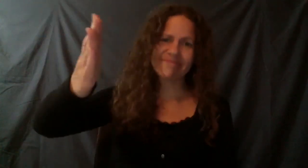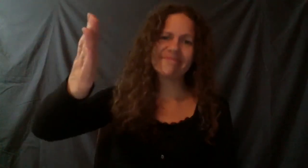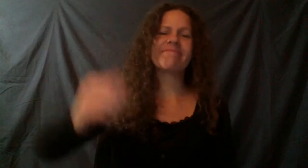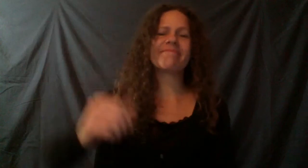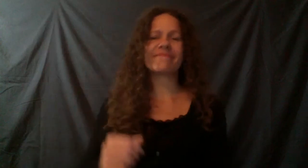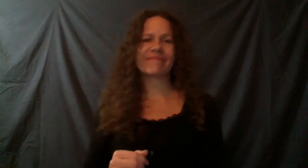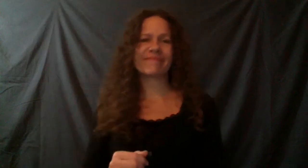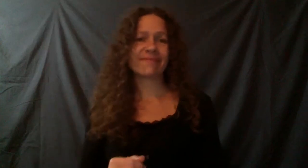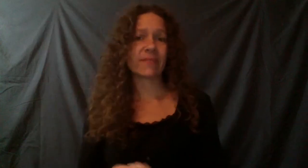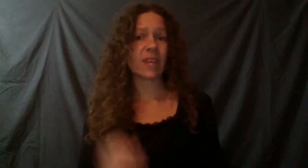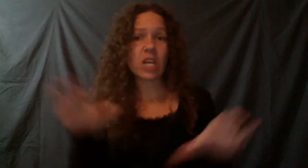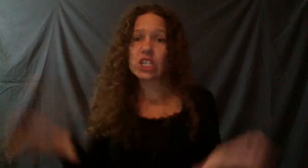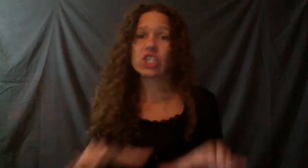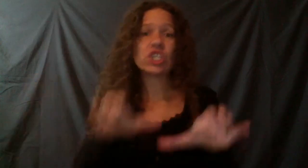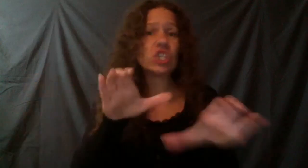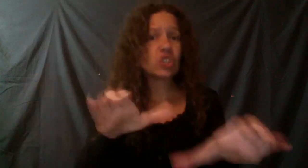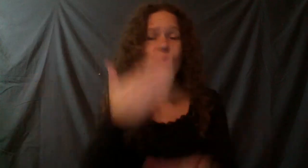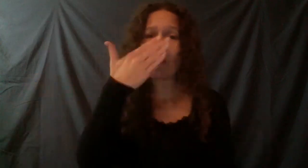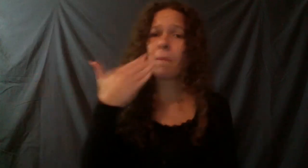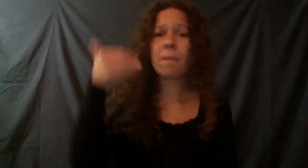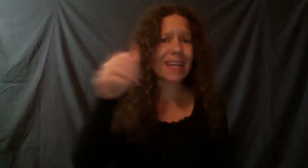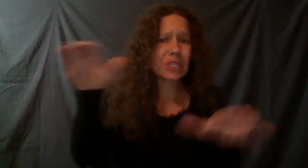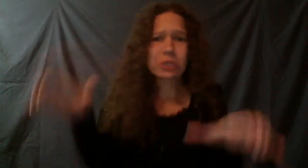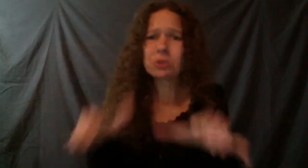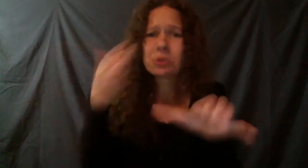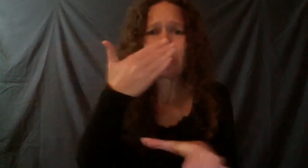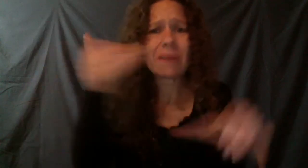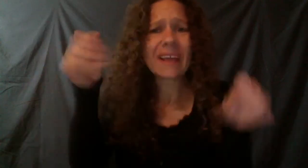You do the best that you can